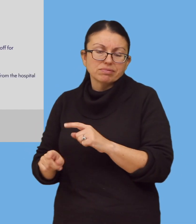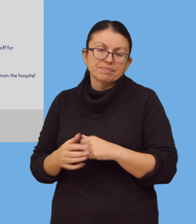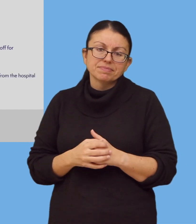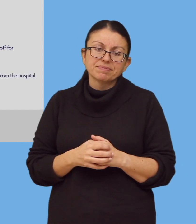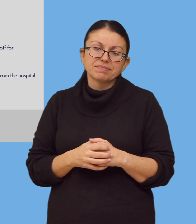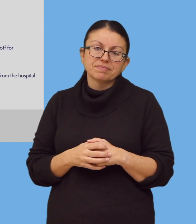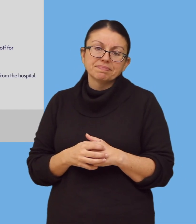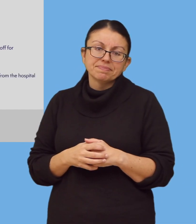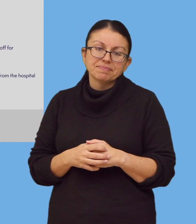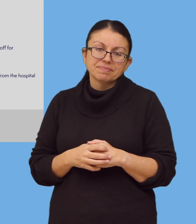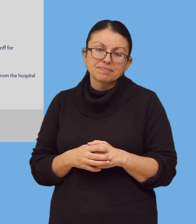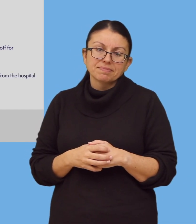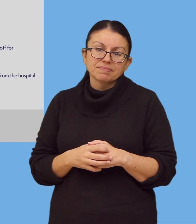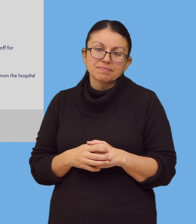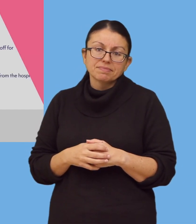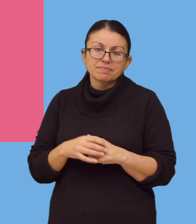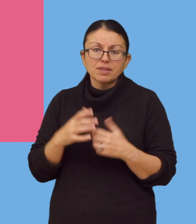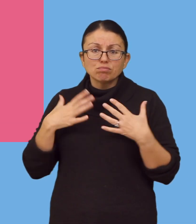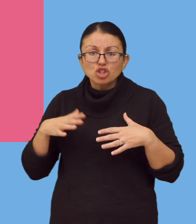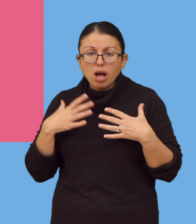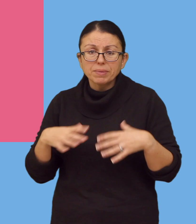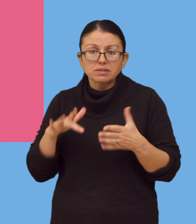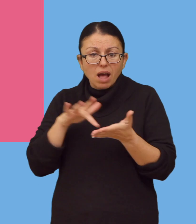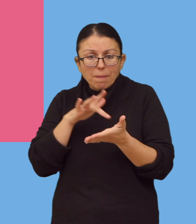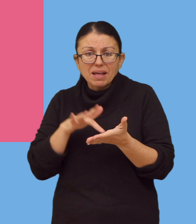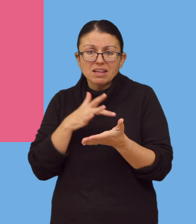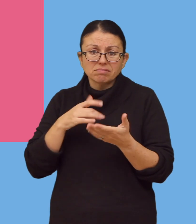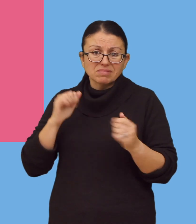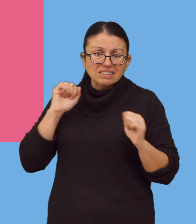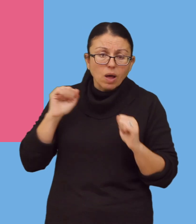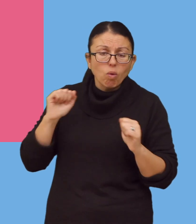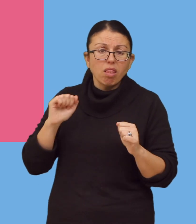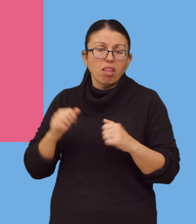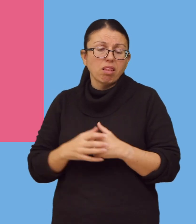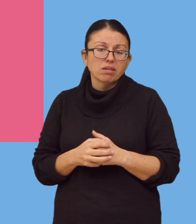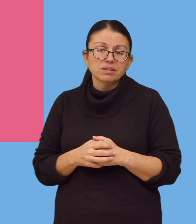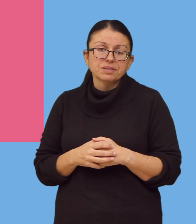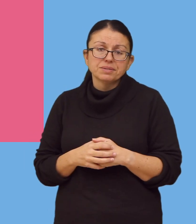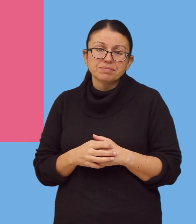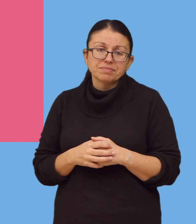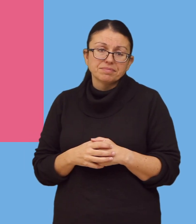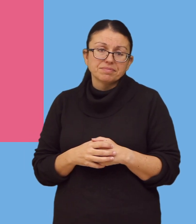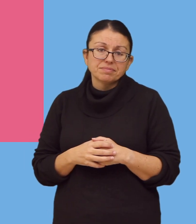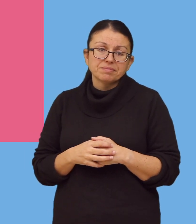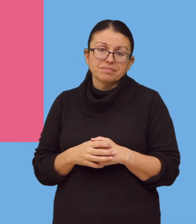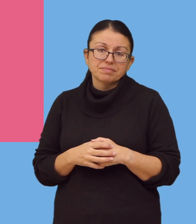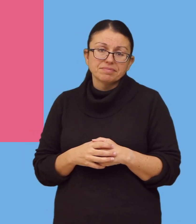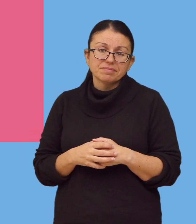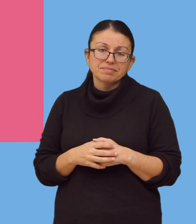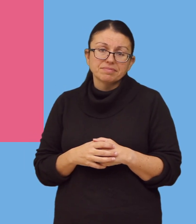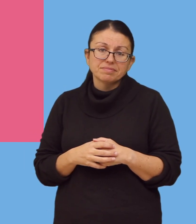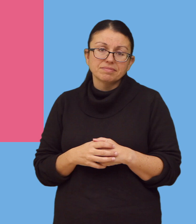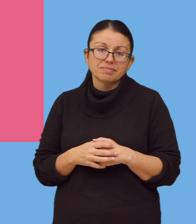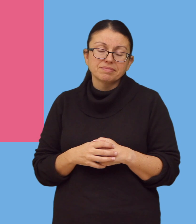Talk to family, friends and your neighbours about going into hospital. They can all help you prepare and support you when you return home.